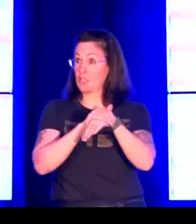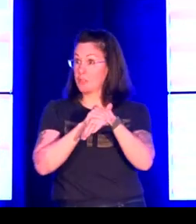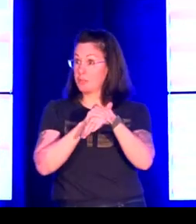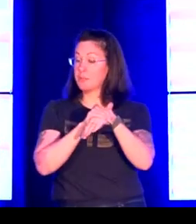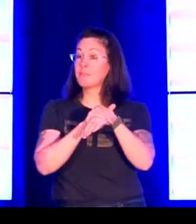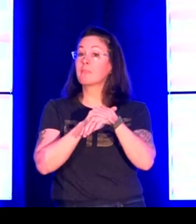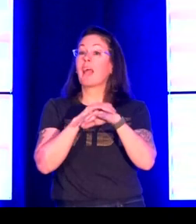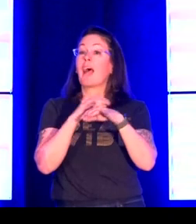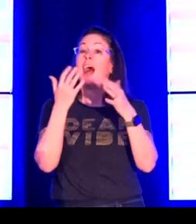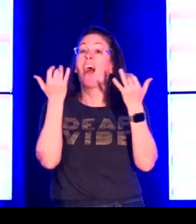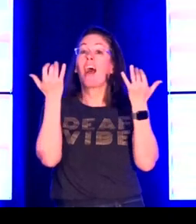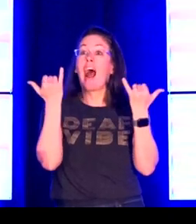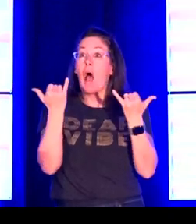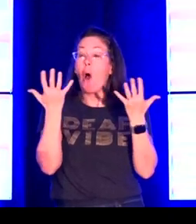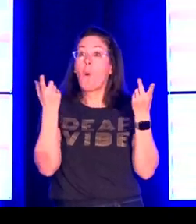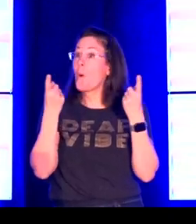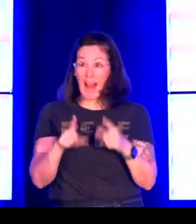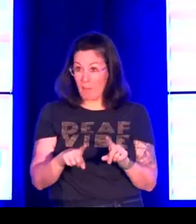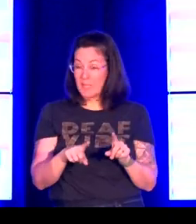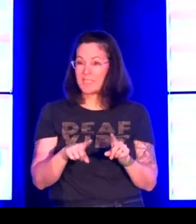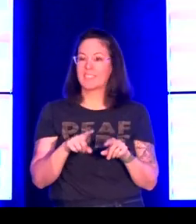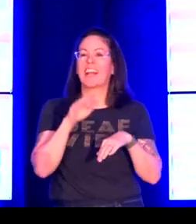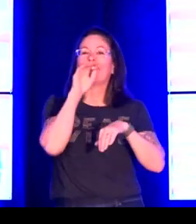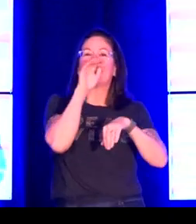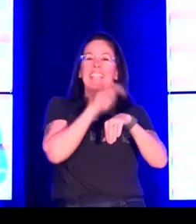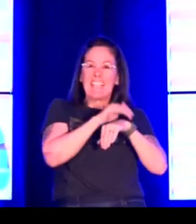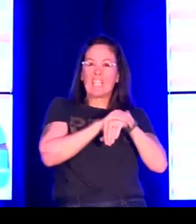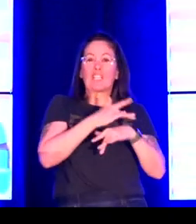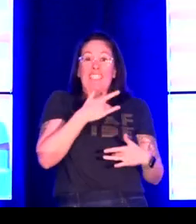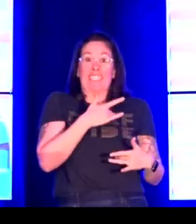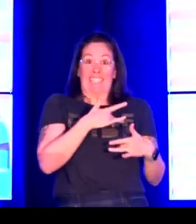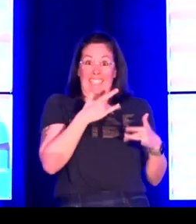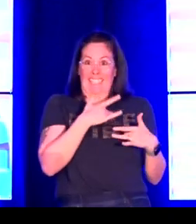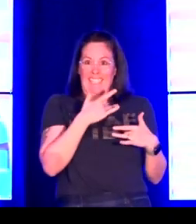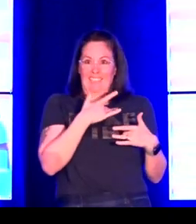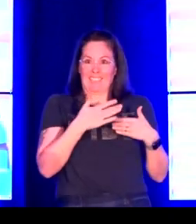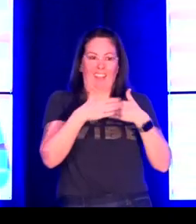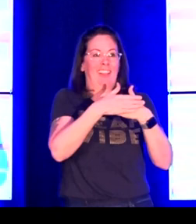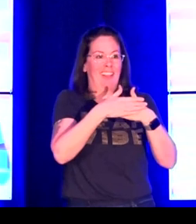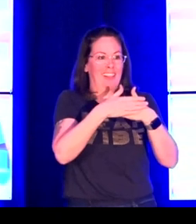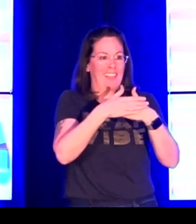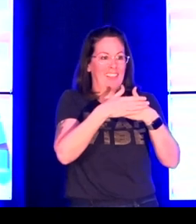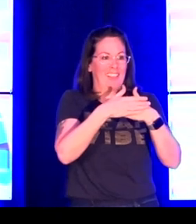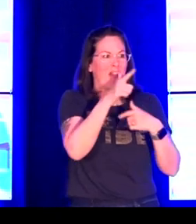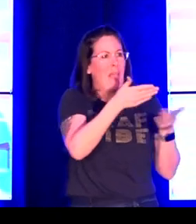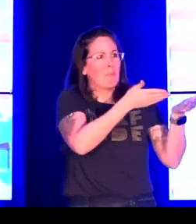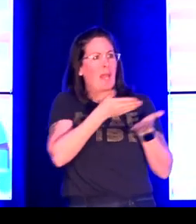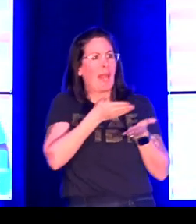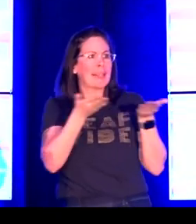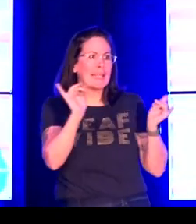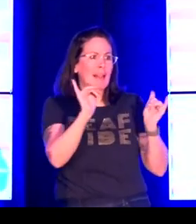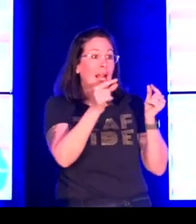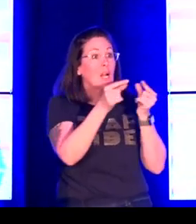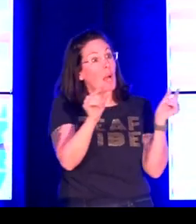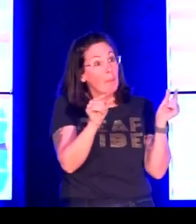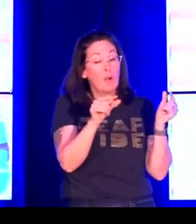a single hand shape can be represented in a number of ways in English so then what happens is that the English